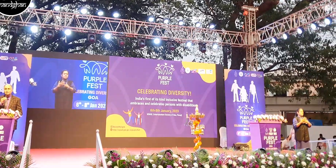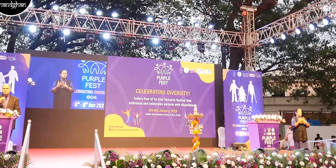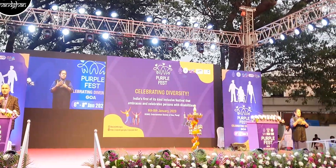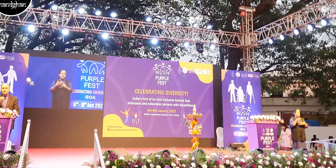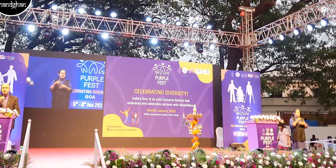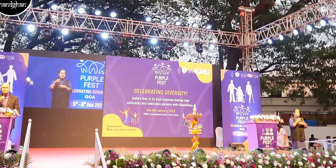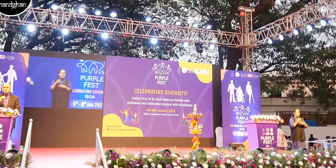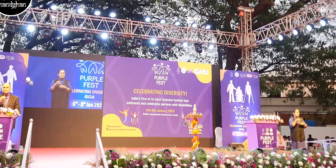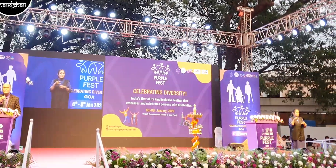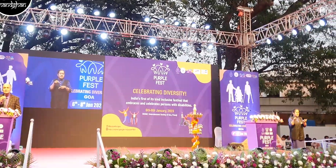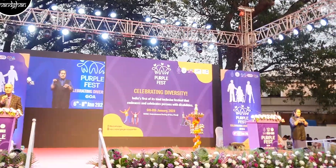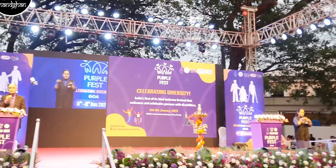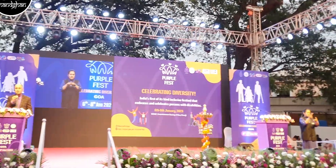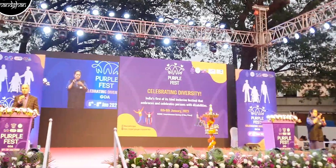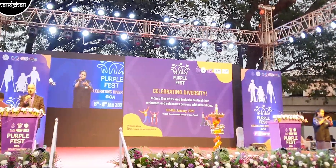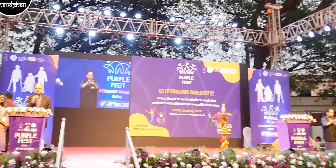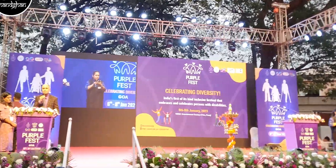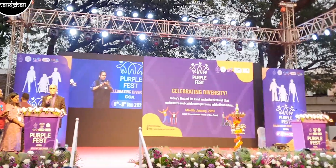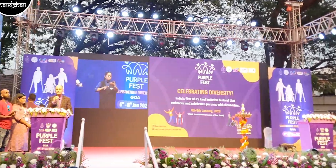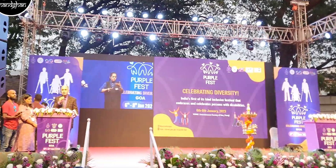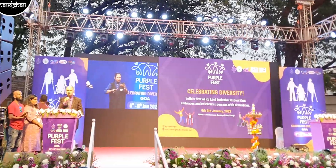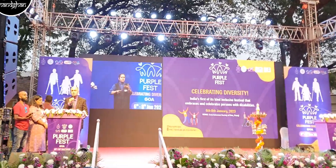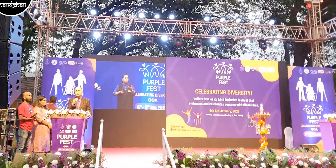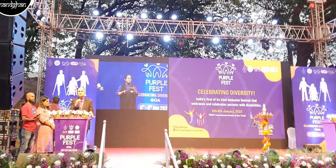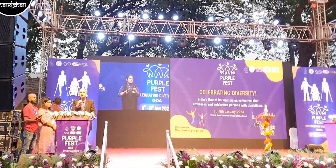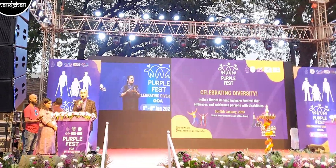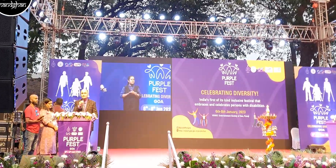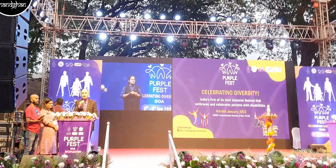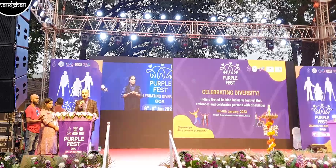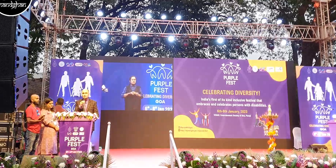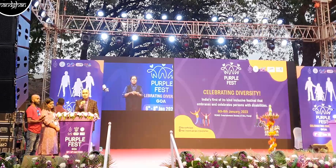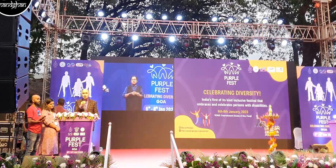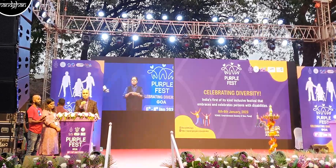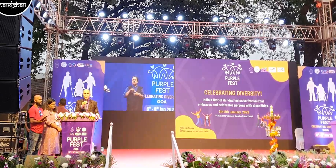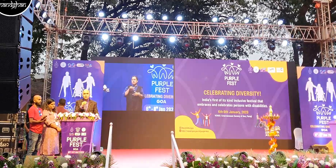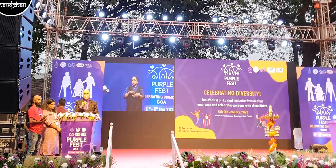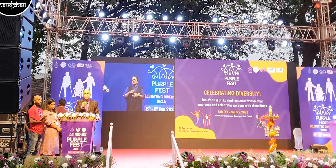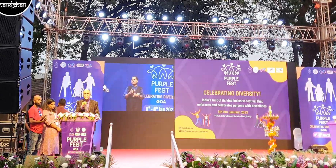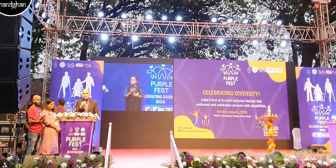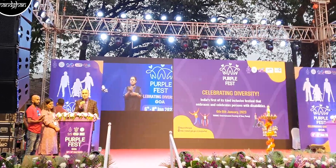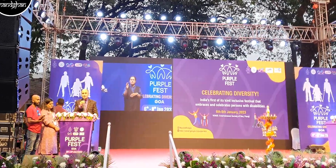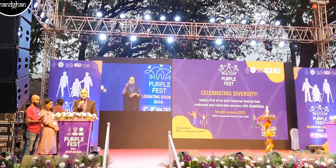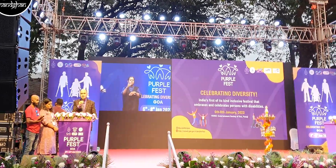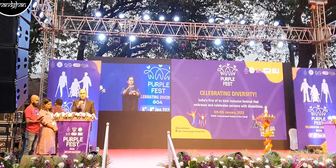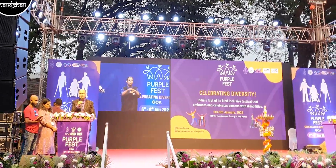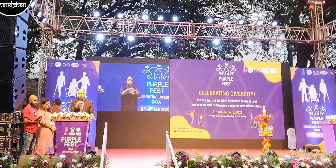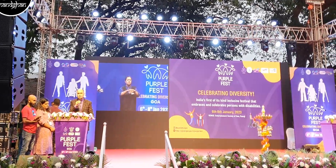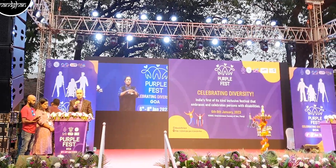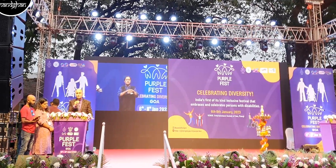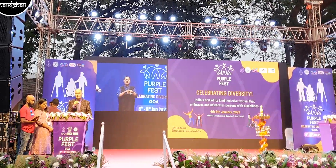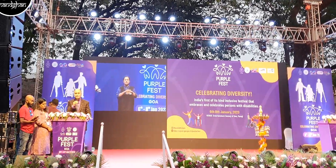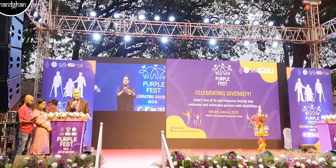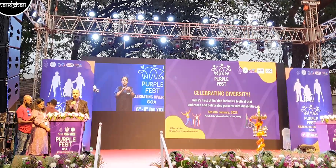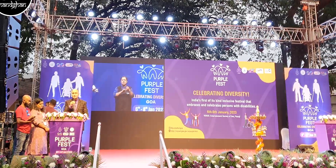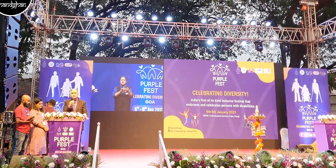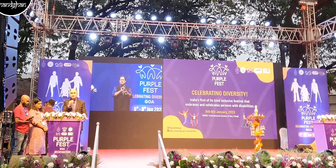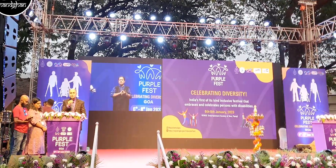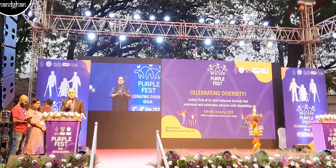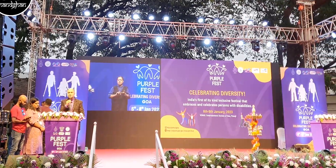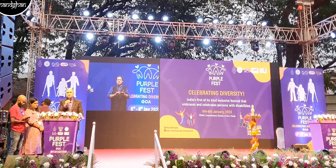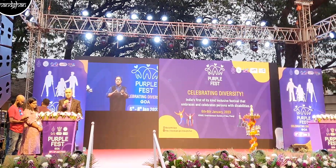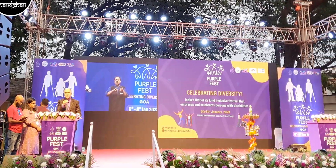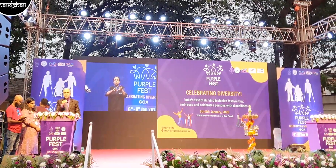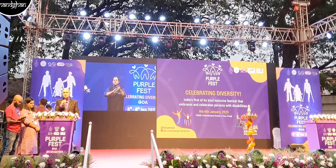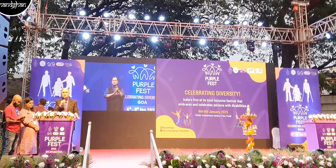Fest. And to read out the message of the Honorable Prime Minister, I would like to call upon stage the Secretary of Social Welfare,